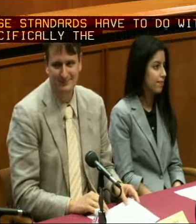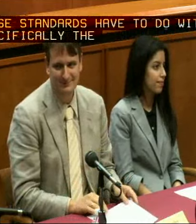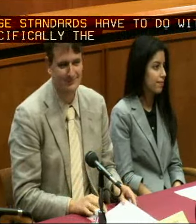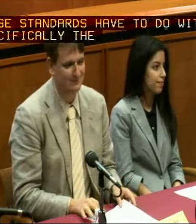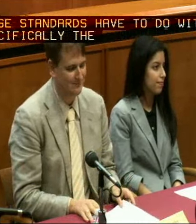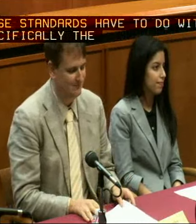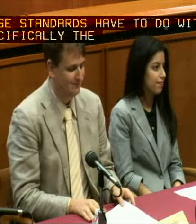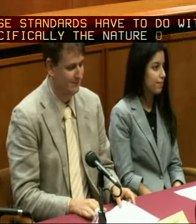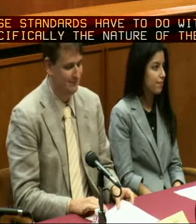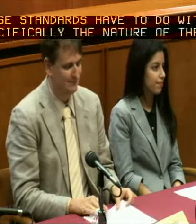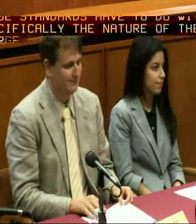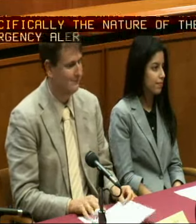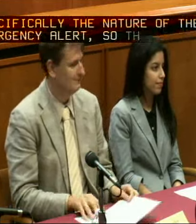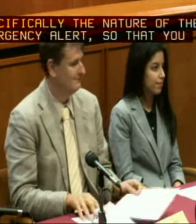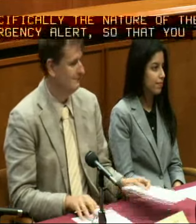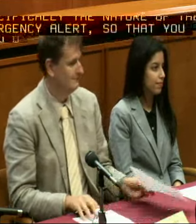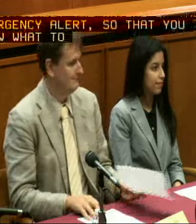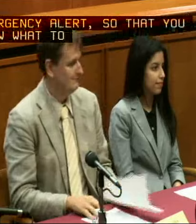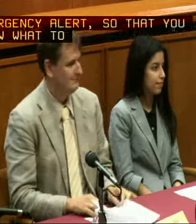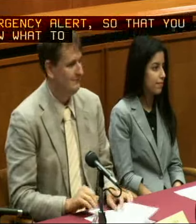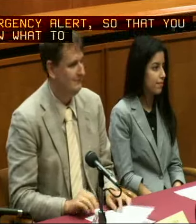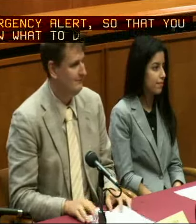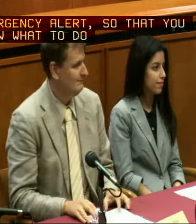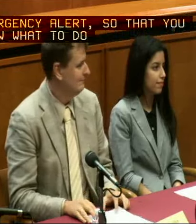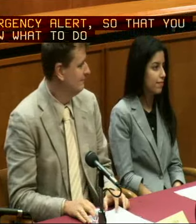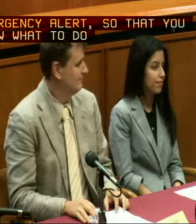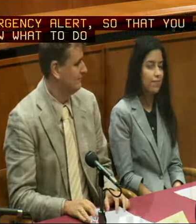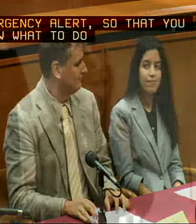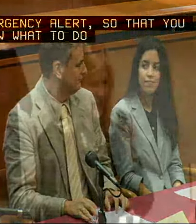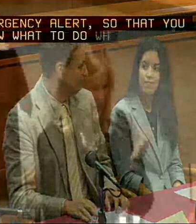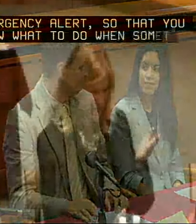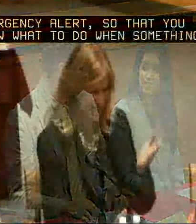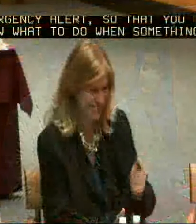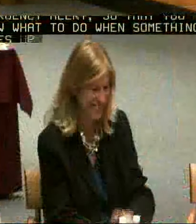in our homes where nothing can communicate with anything else.